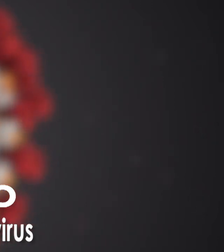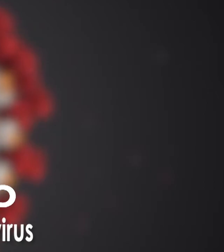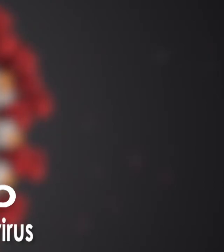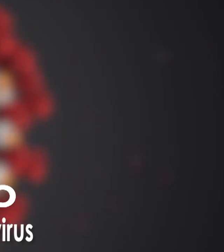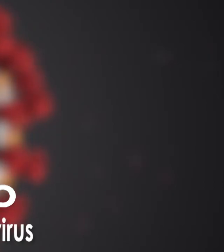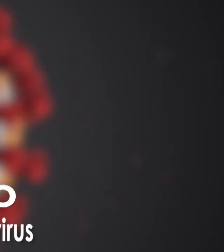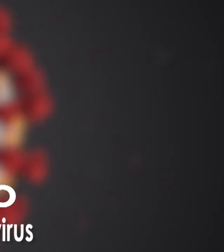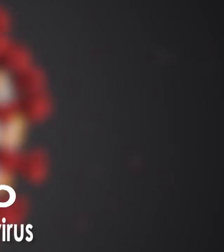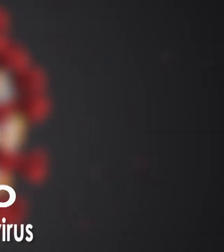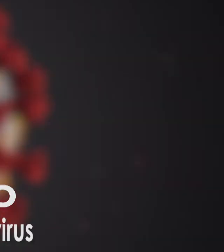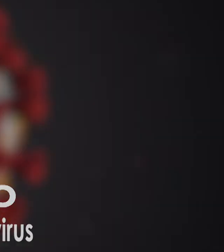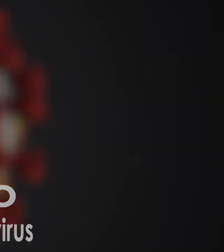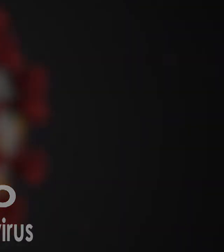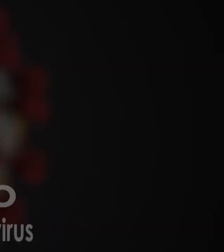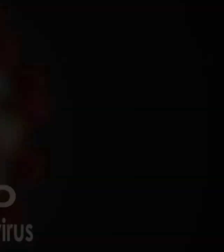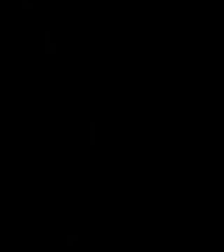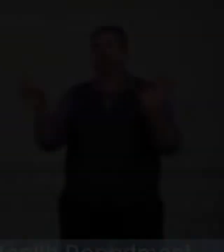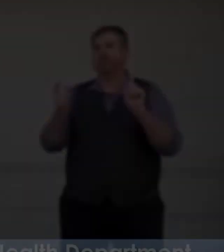cupertino.org/coronavirus.